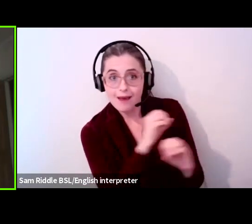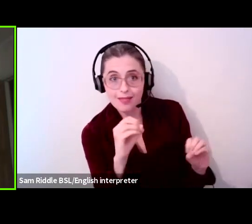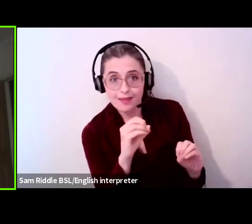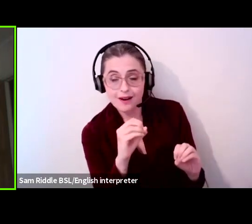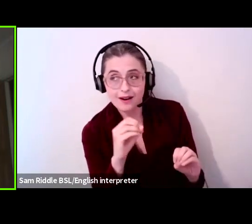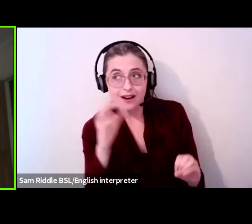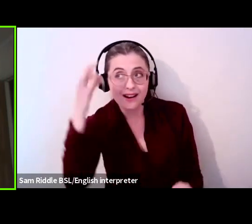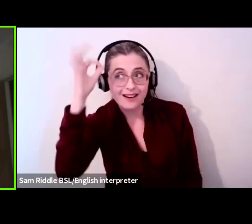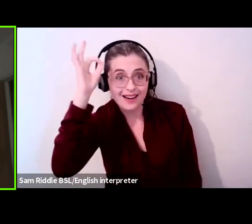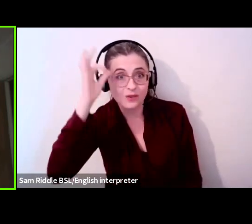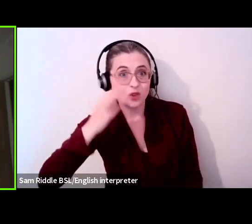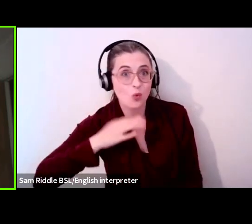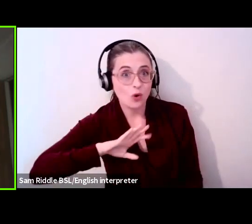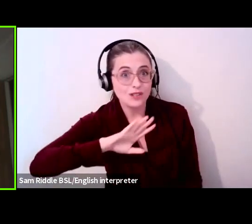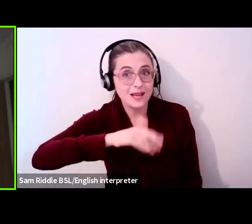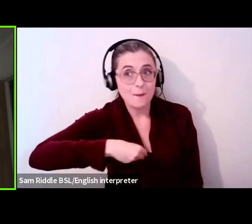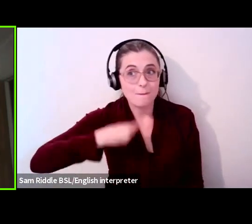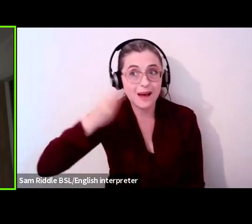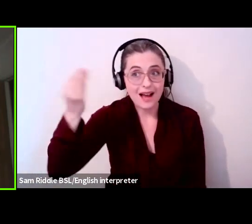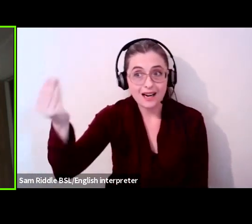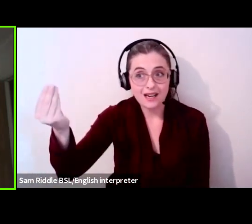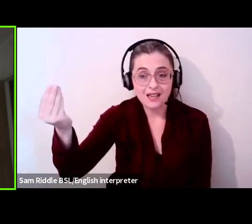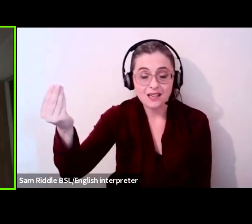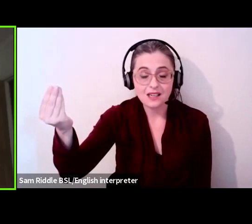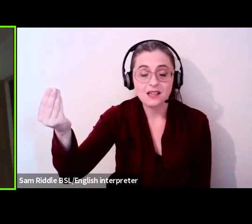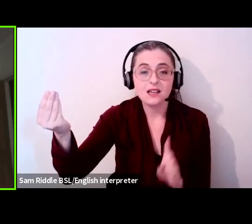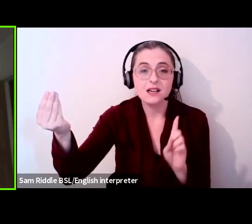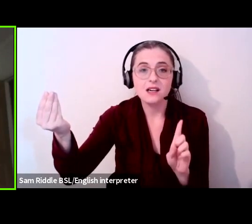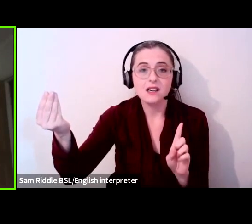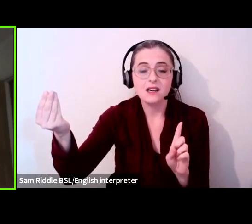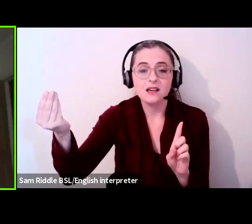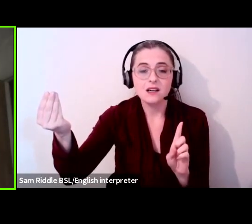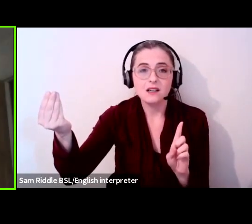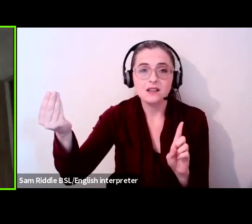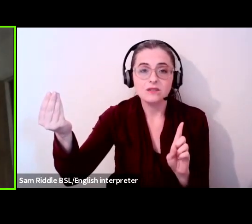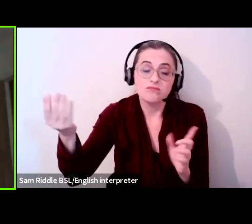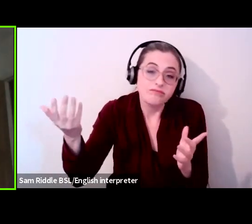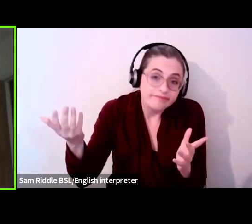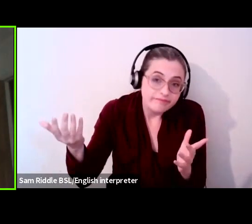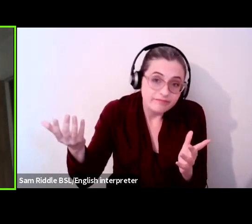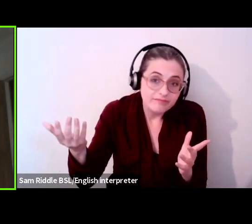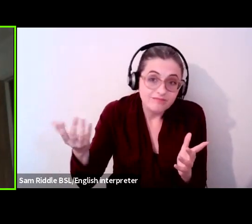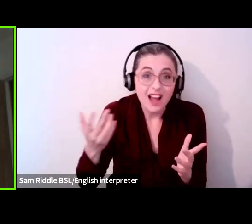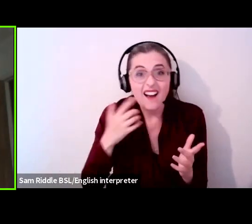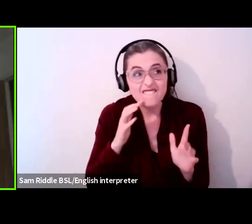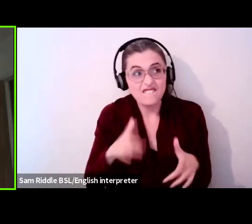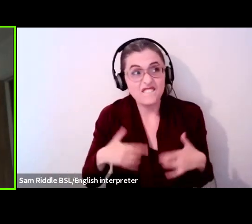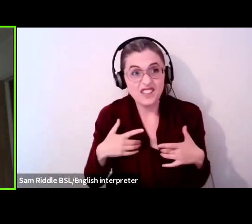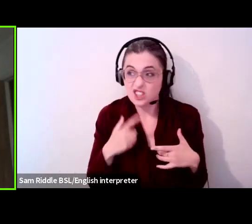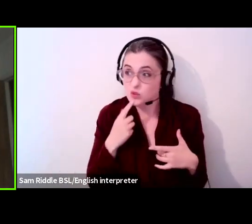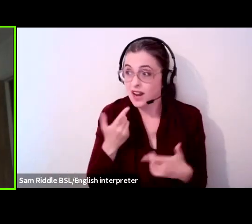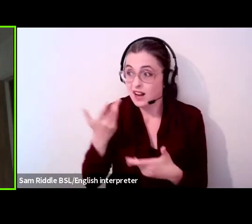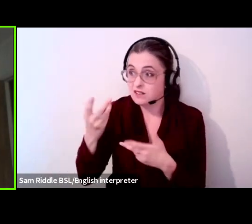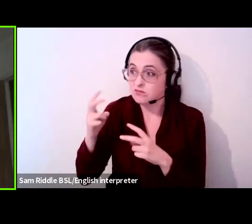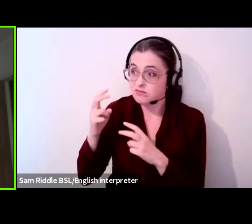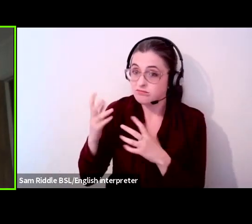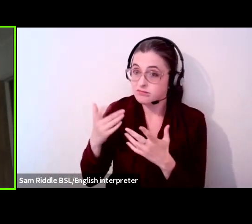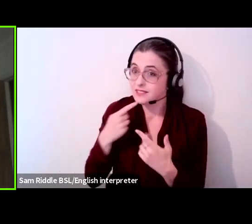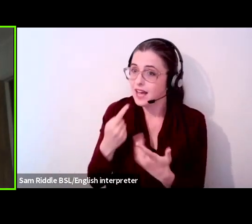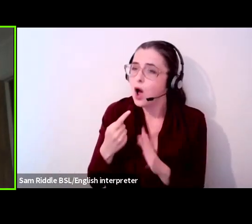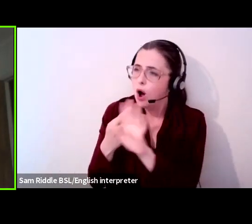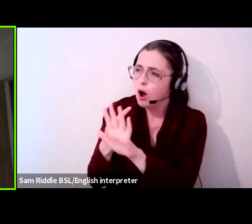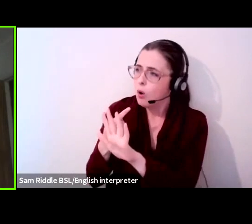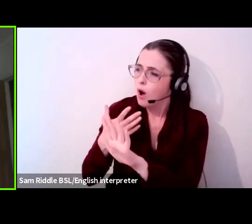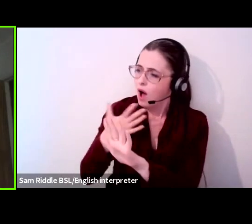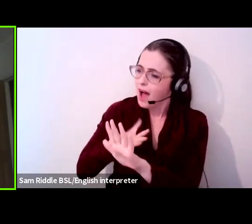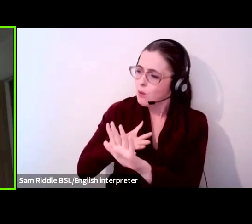it back, you could say, well, and then I think you could legitimately make a case that you want the contribution for